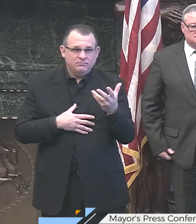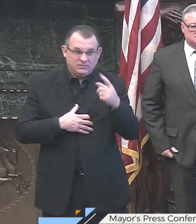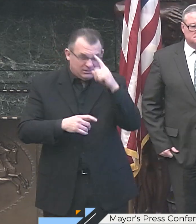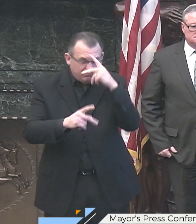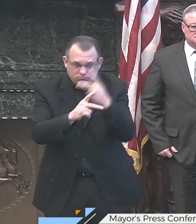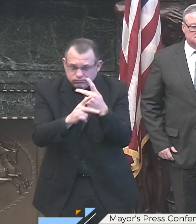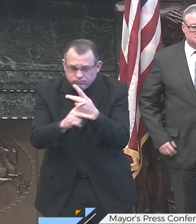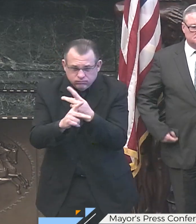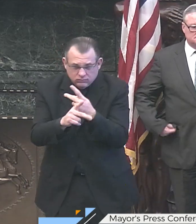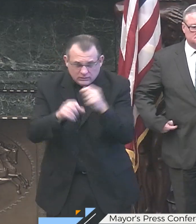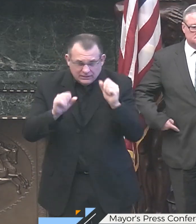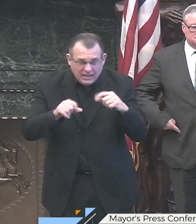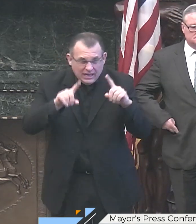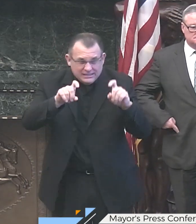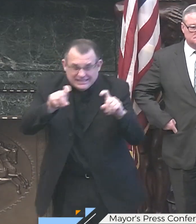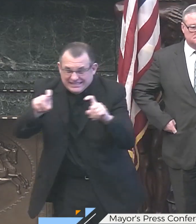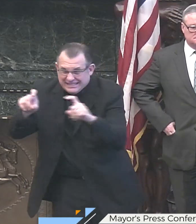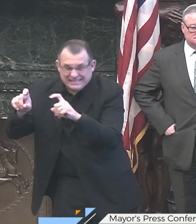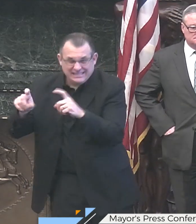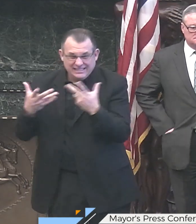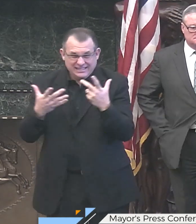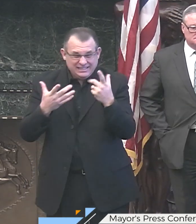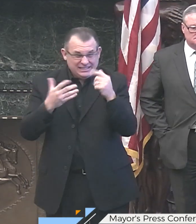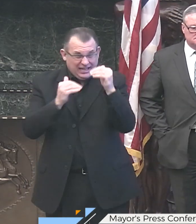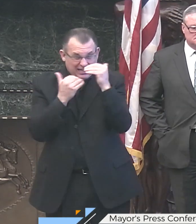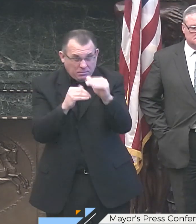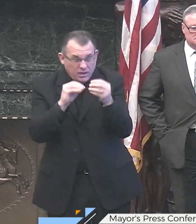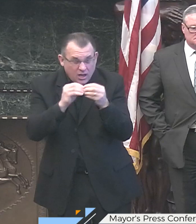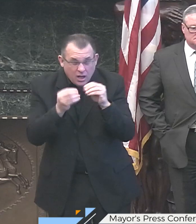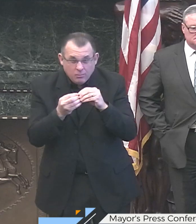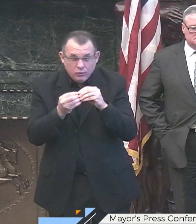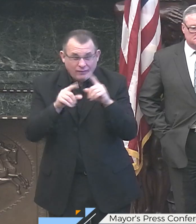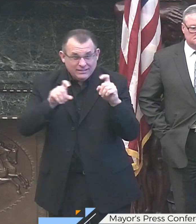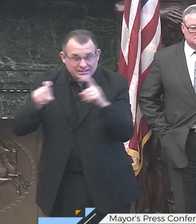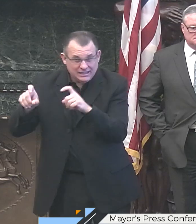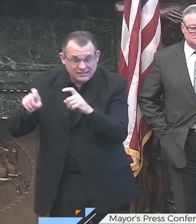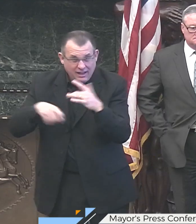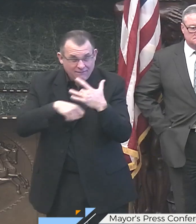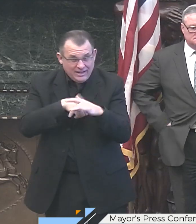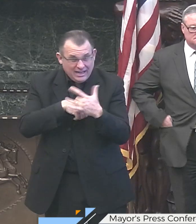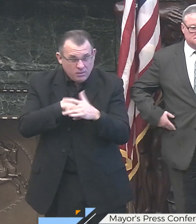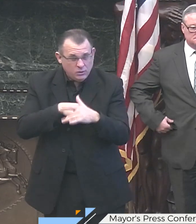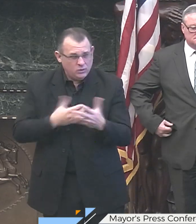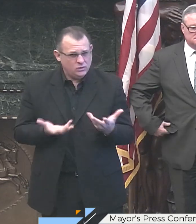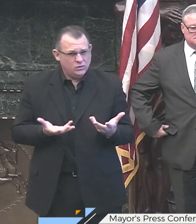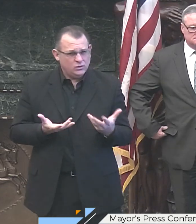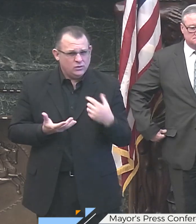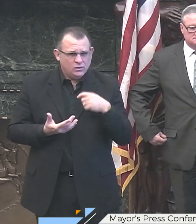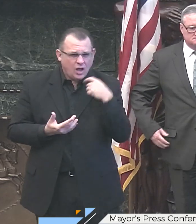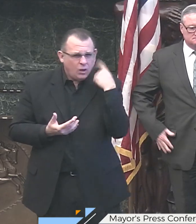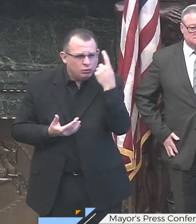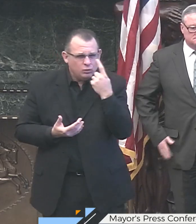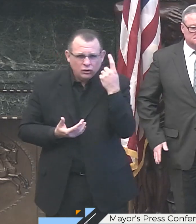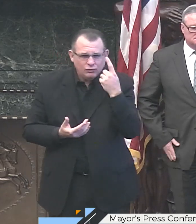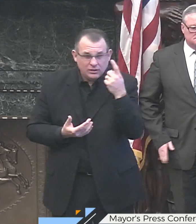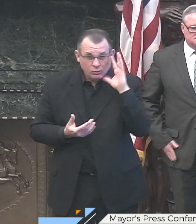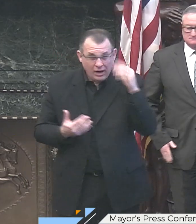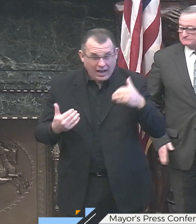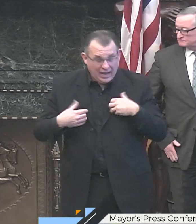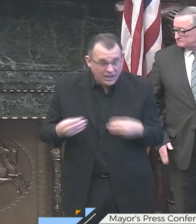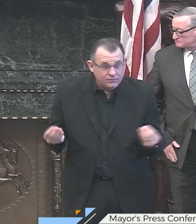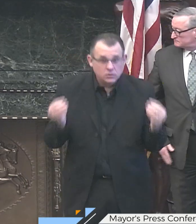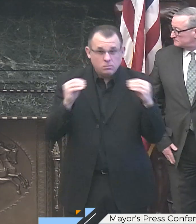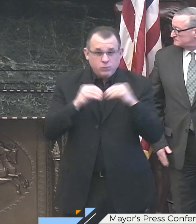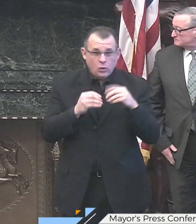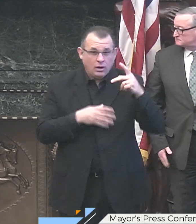tested. Do you have any sense that there'll be more in the way of PPE and other